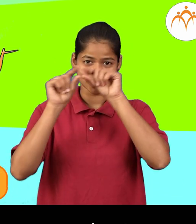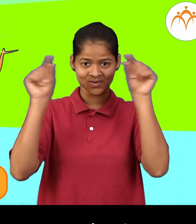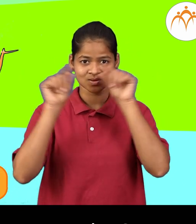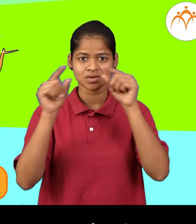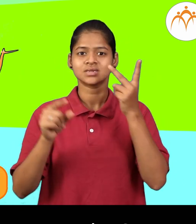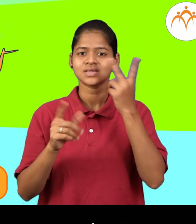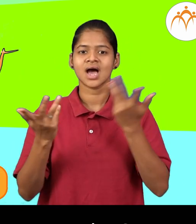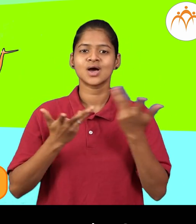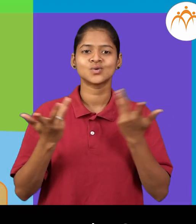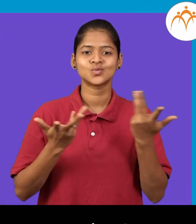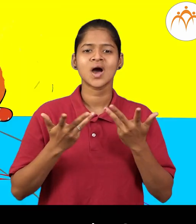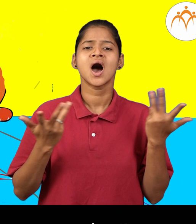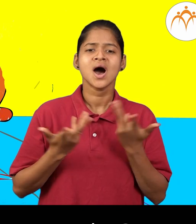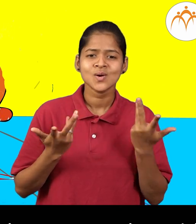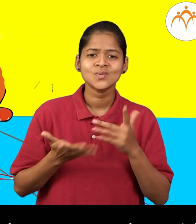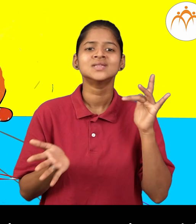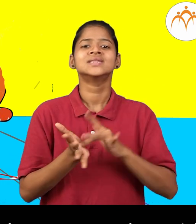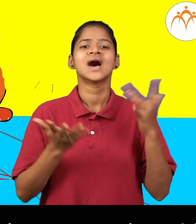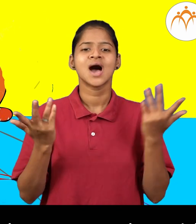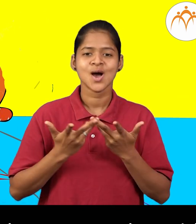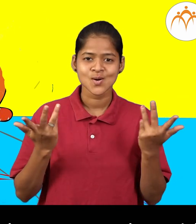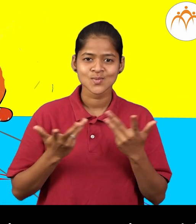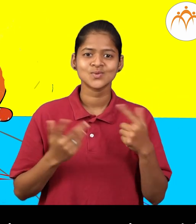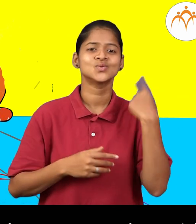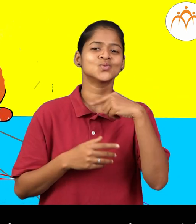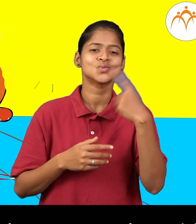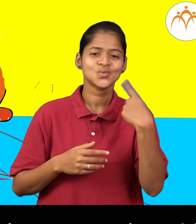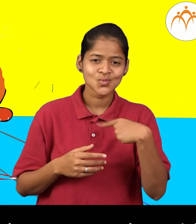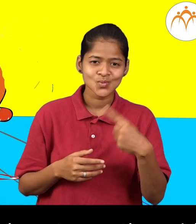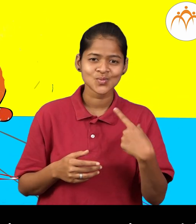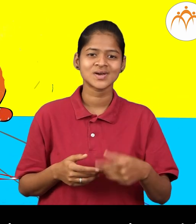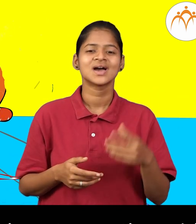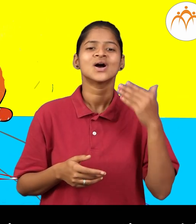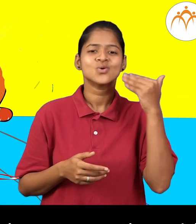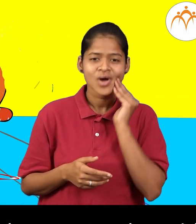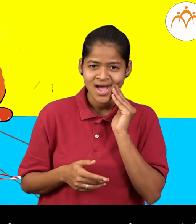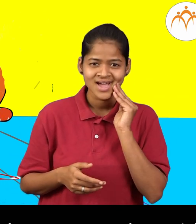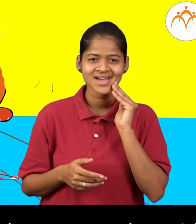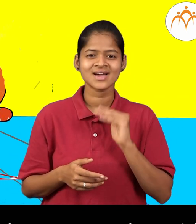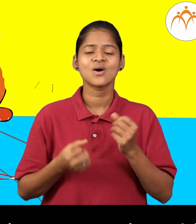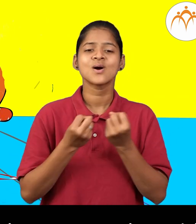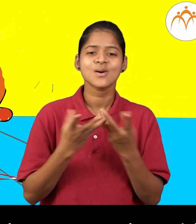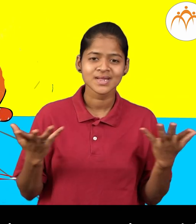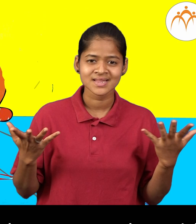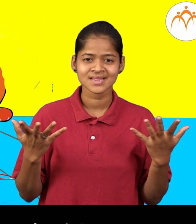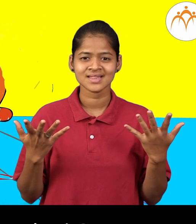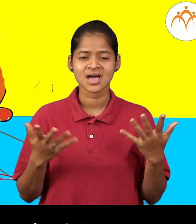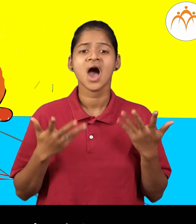to play? A girl is showing a paper plane to another girl. How